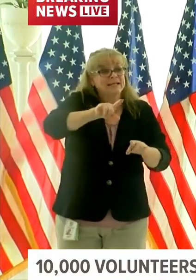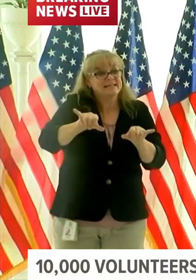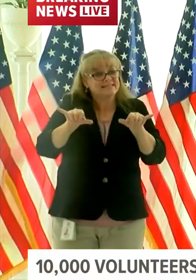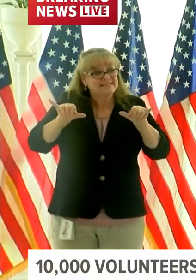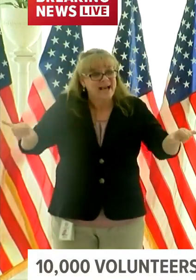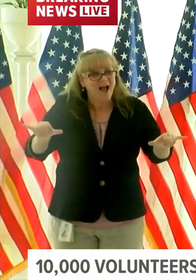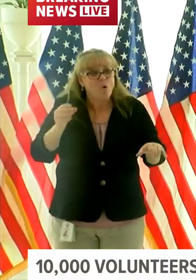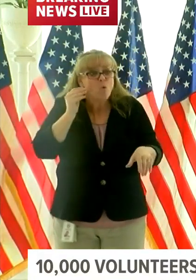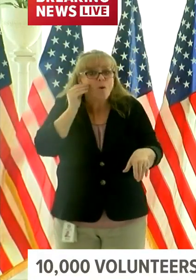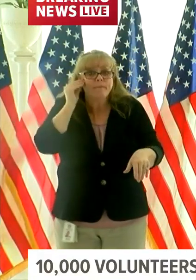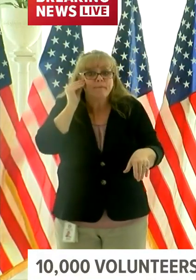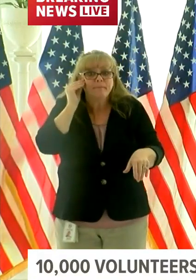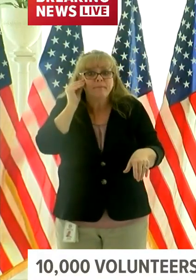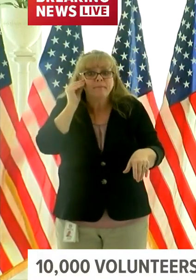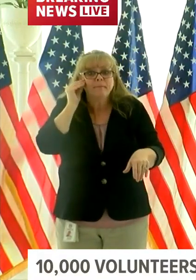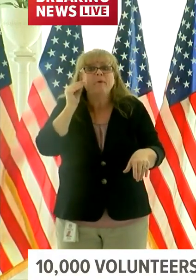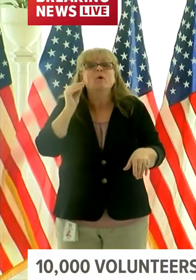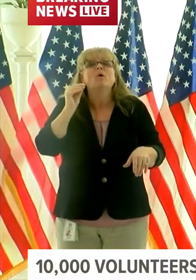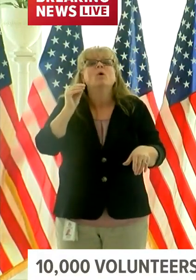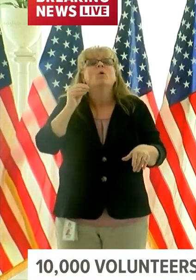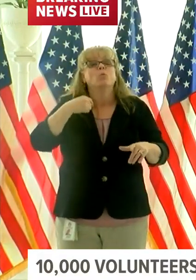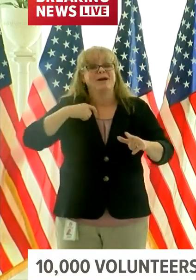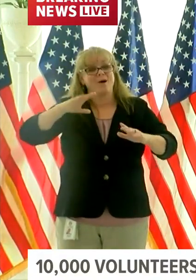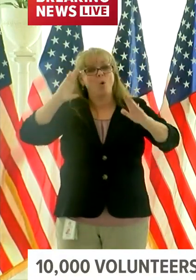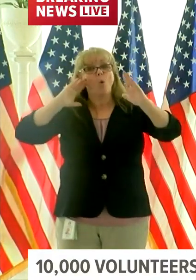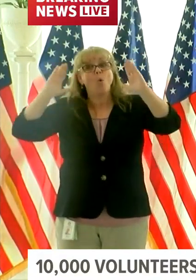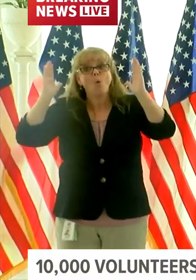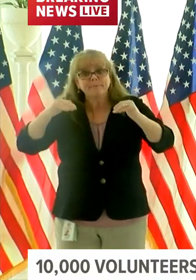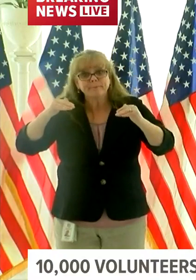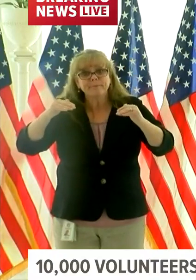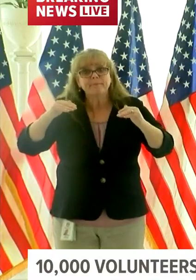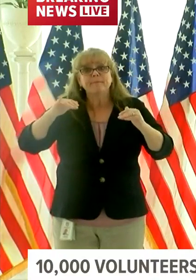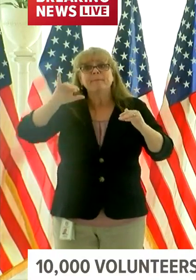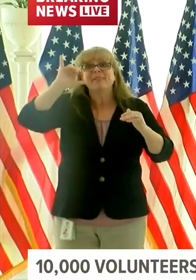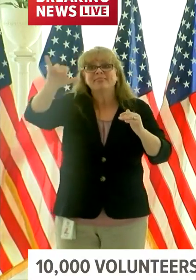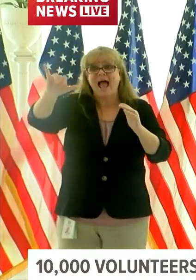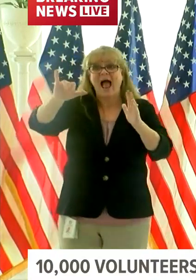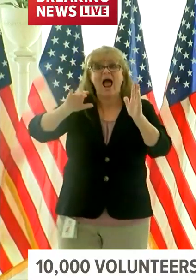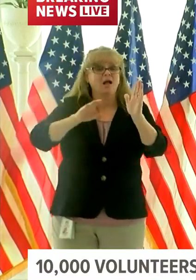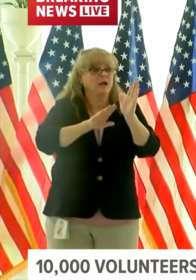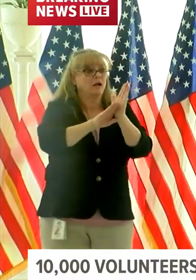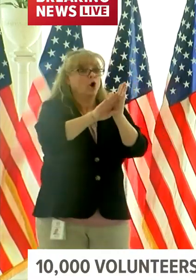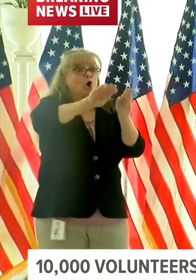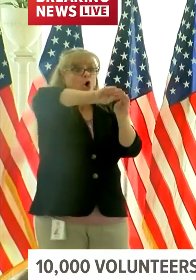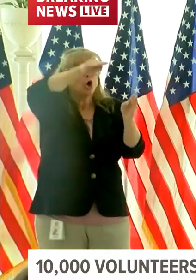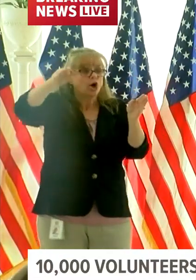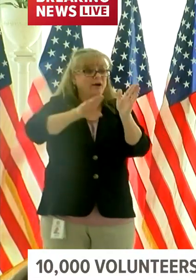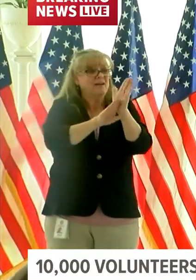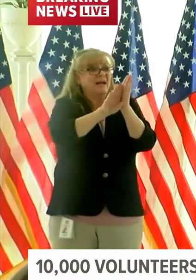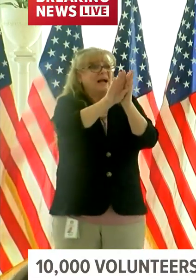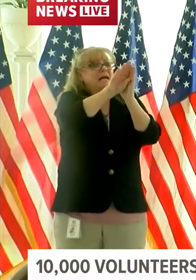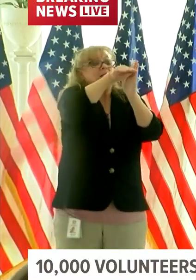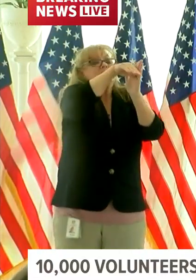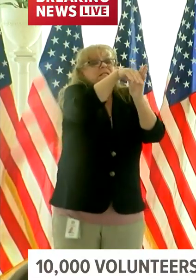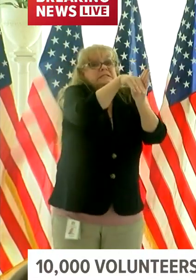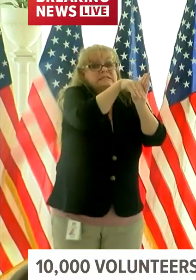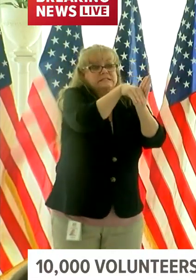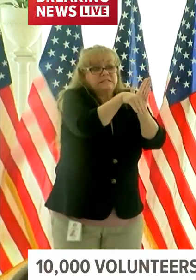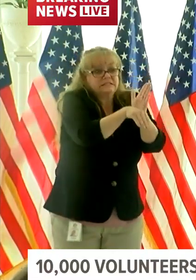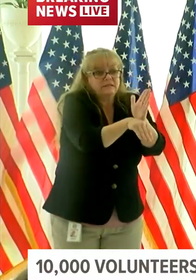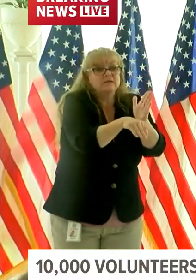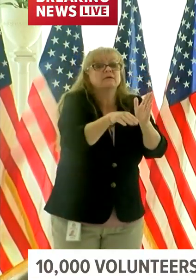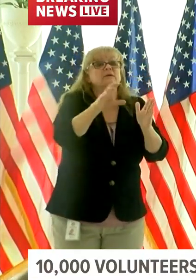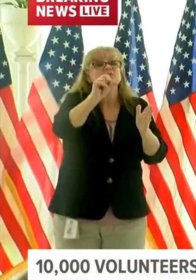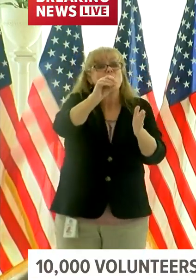numbers, we are hopeful that the surge will be developed in time. We are continuing to both